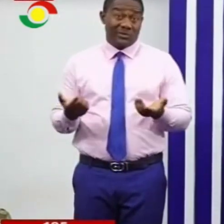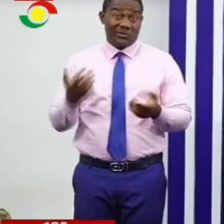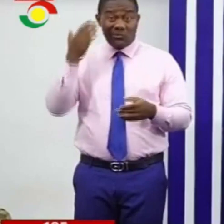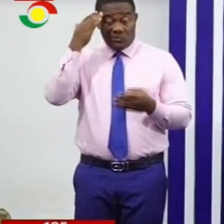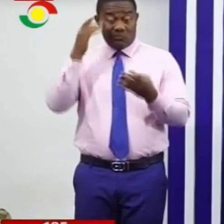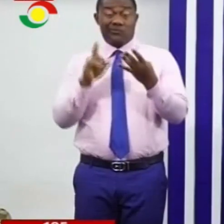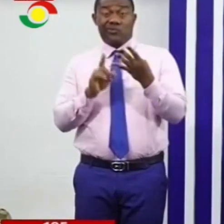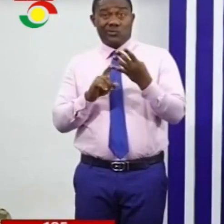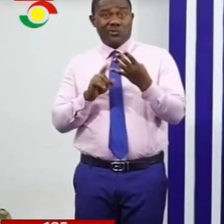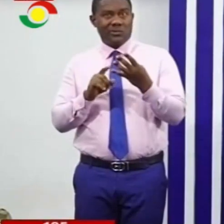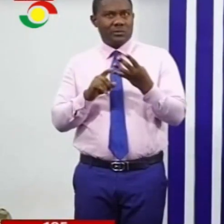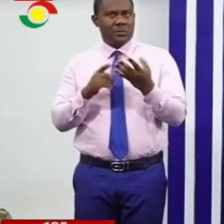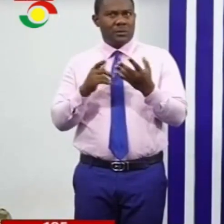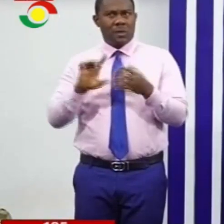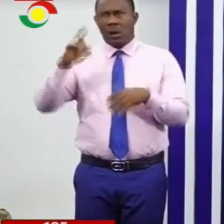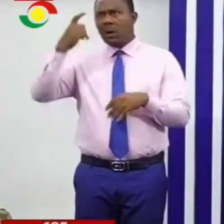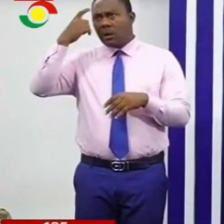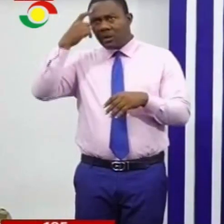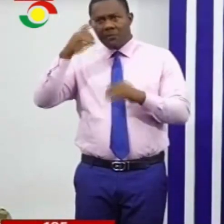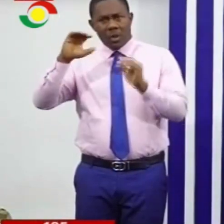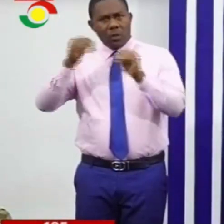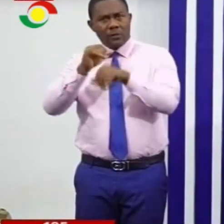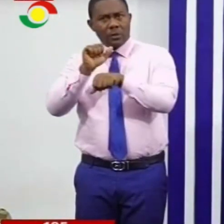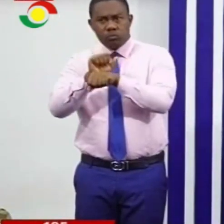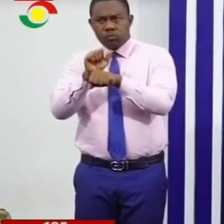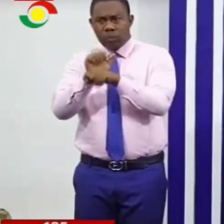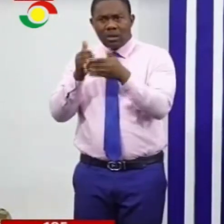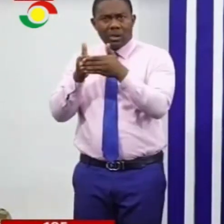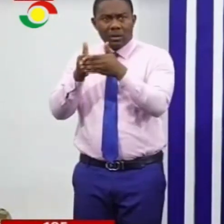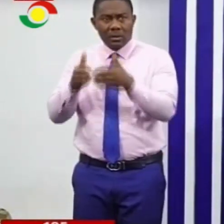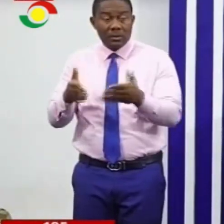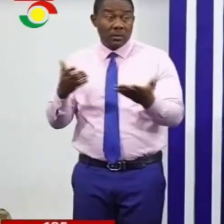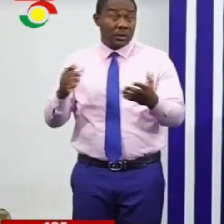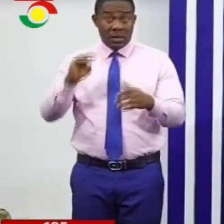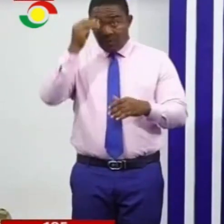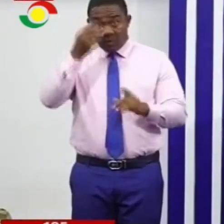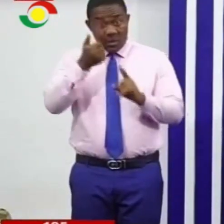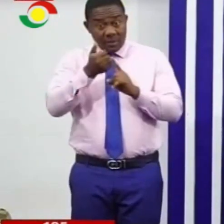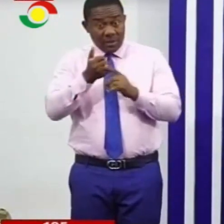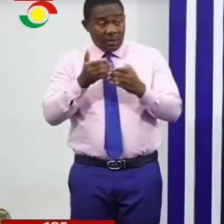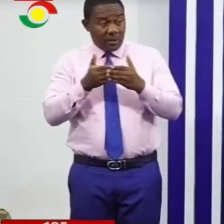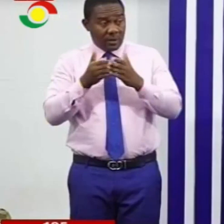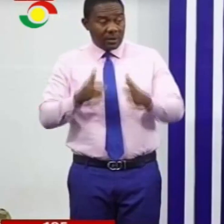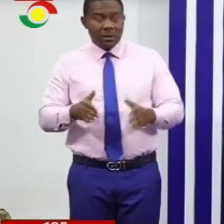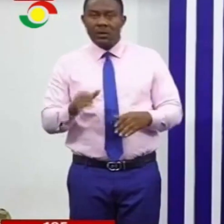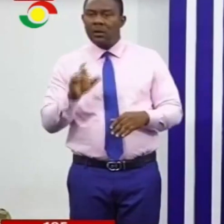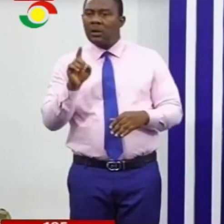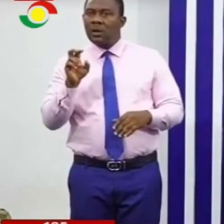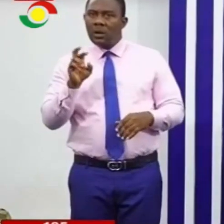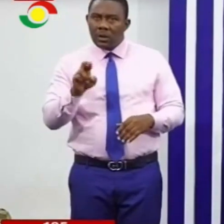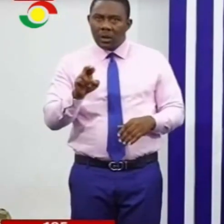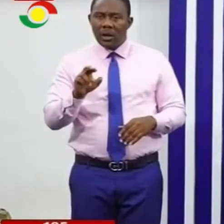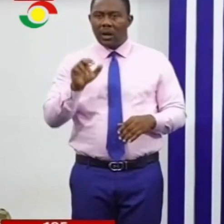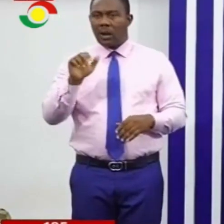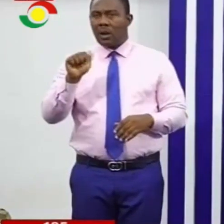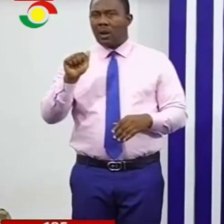buying penim fo a eboa okun we say minister odi anim dr abuaje dr bedusa akode e say do be kwemi